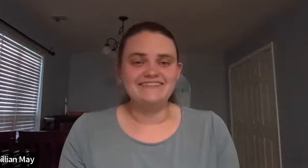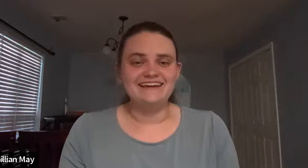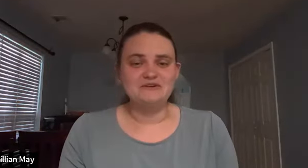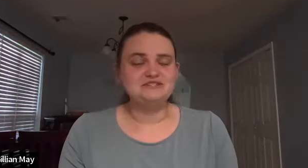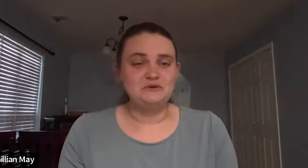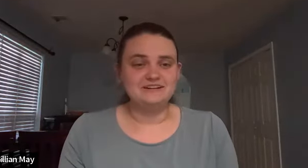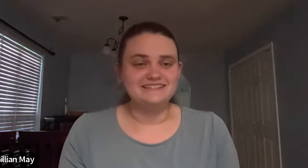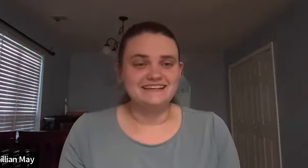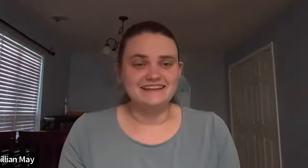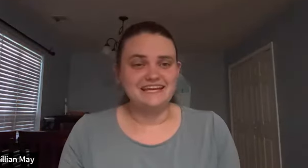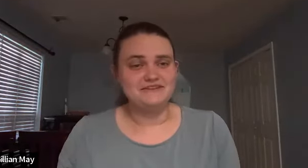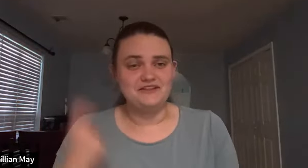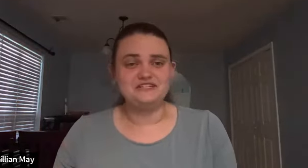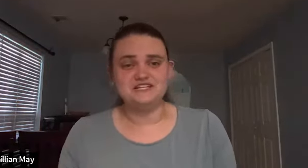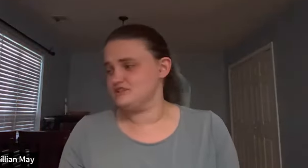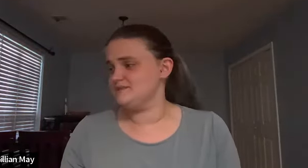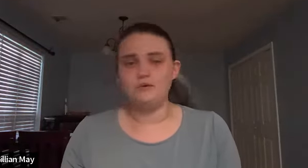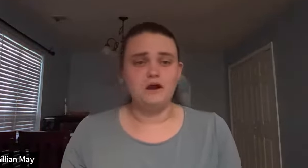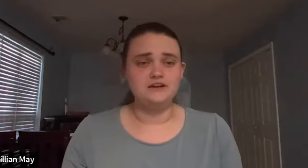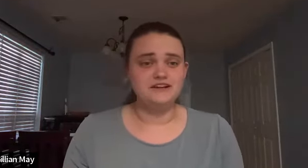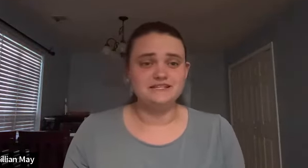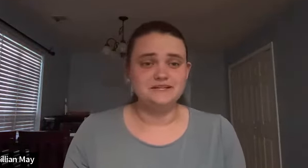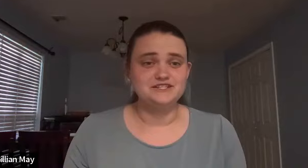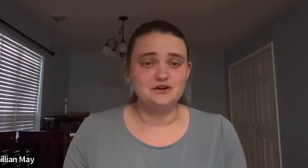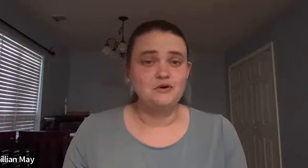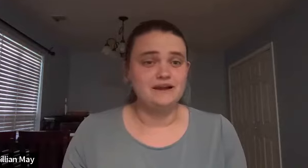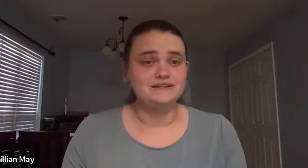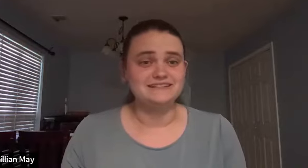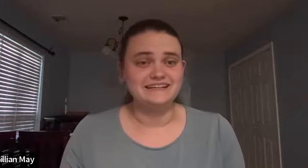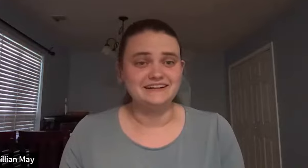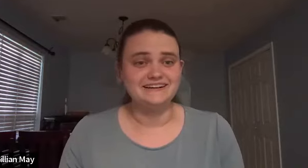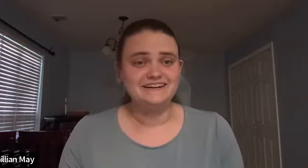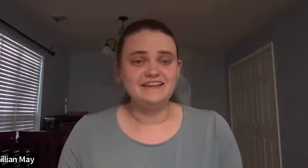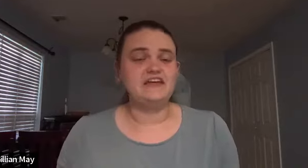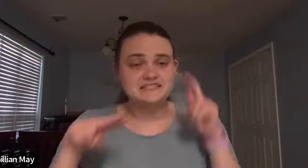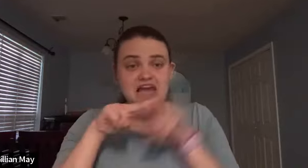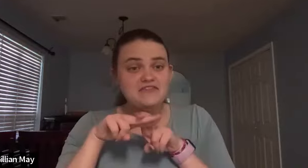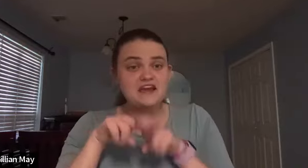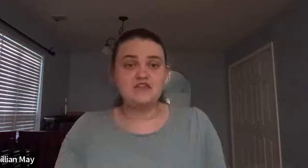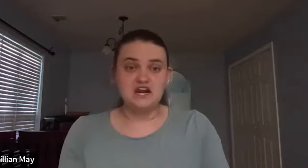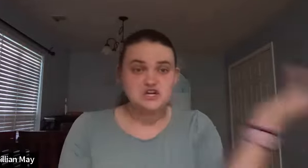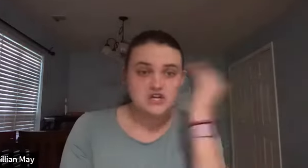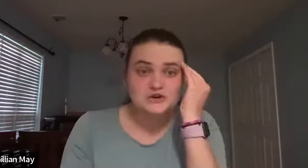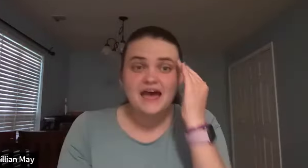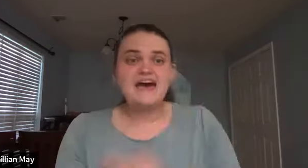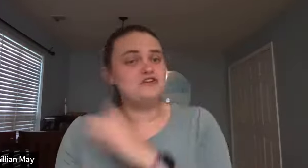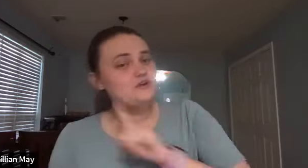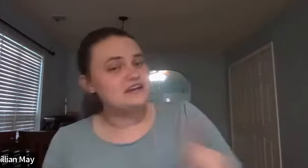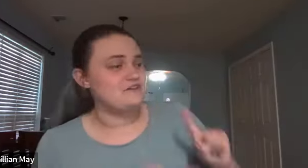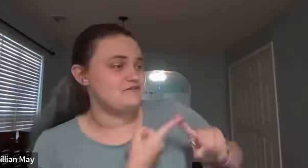like, it was the weirdest thing. Like even the other teachers looked at me and go, why are your kids being so quiet sitting here? Like they sat there and they knew, and they're looking at their